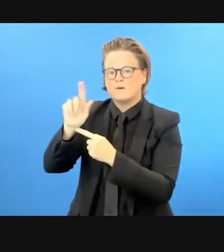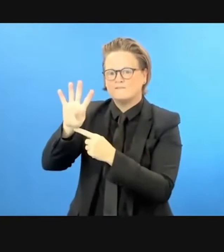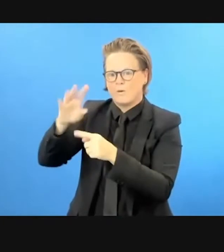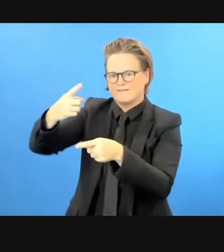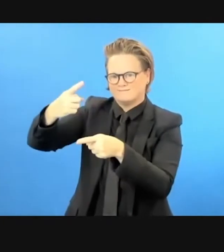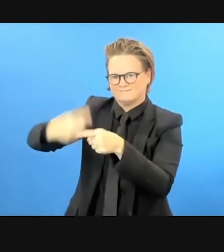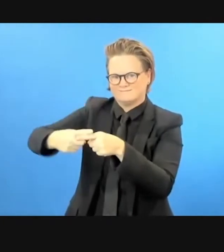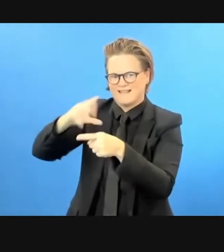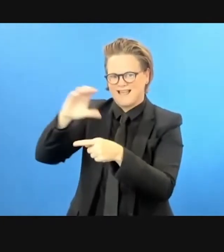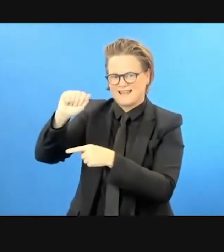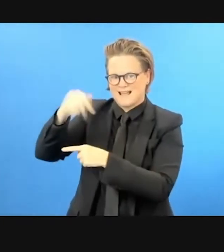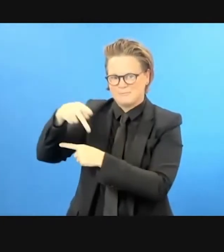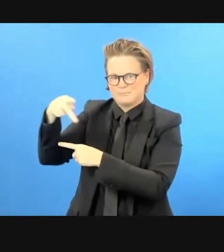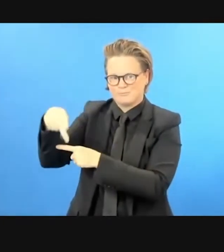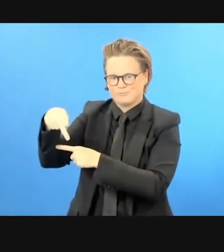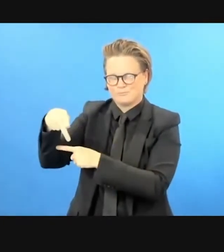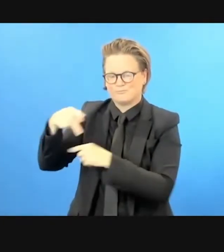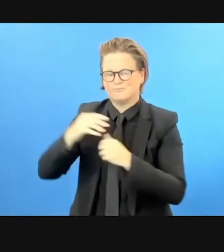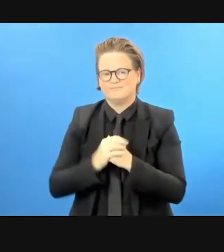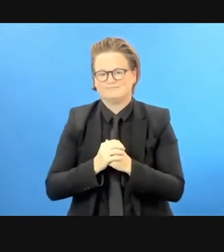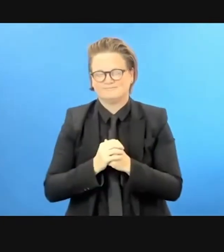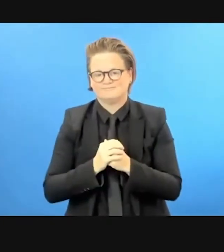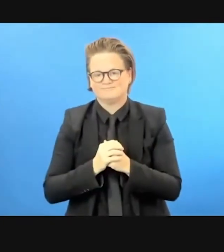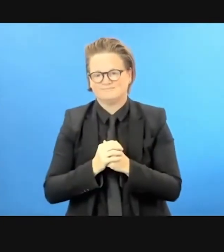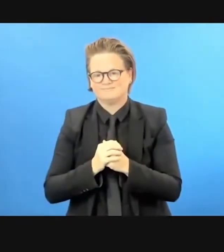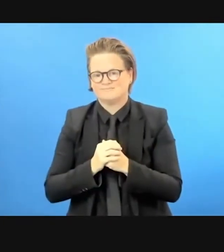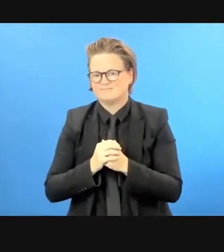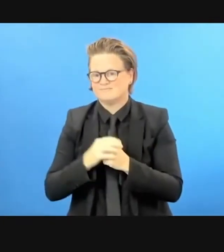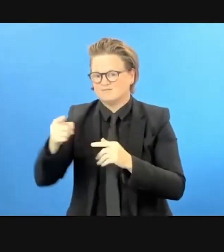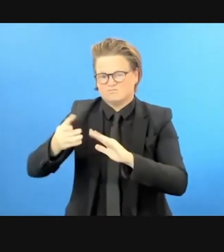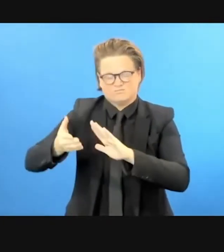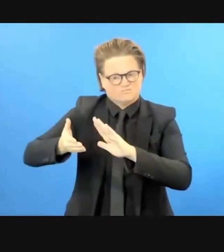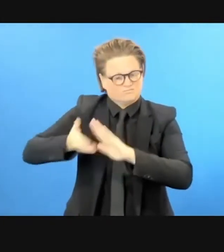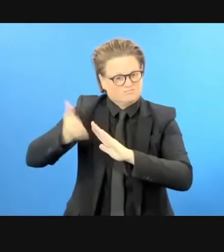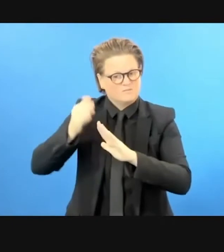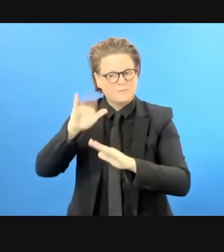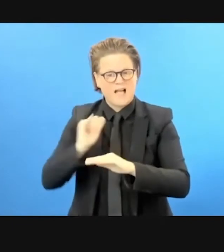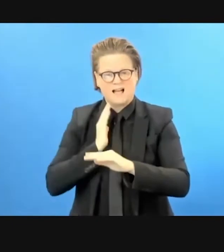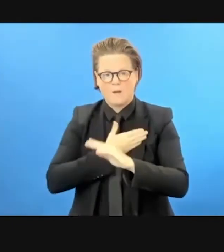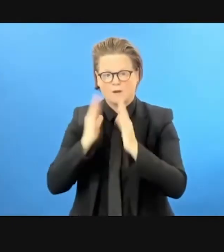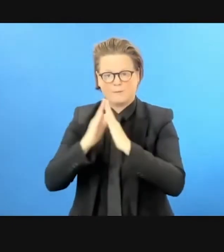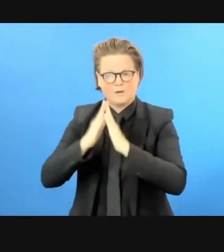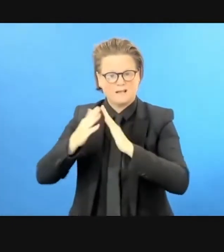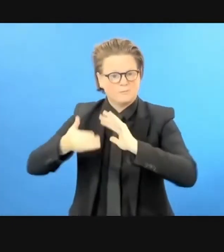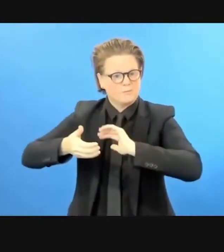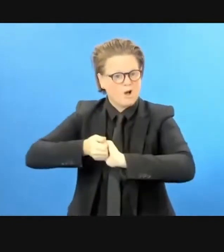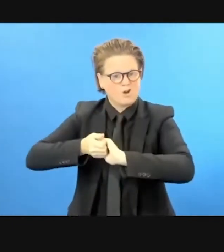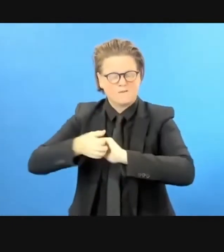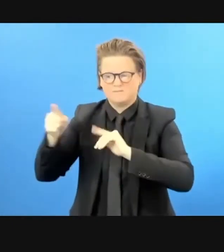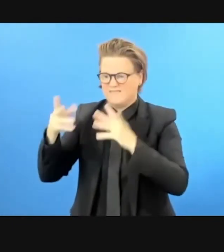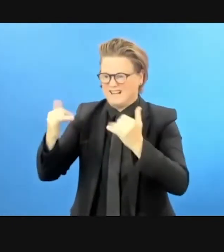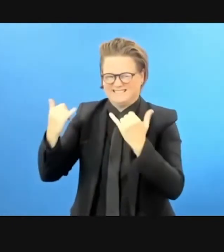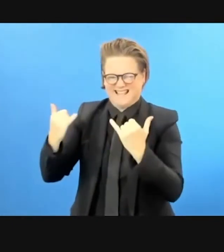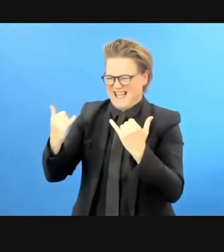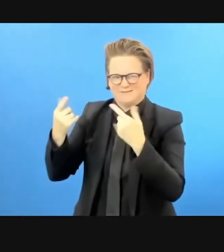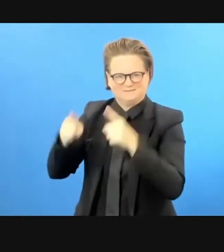is really being run by our community partners. And then additionally, we do have a program that can take people